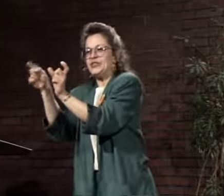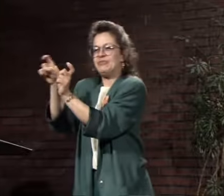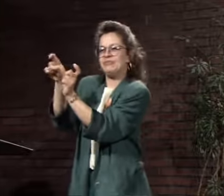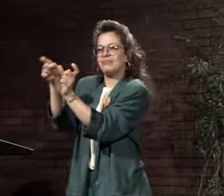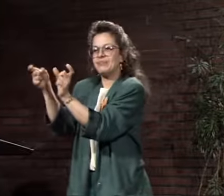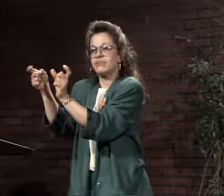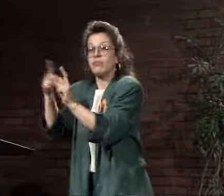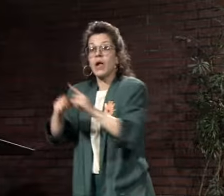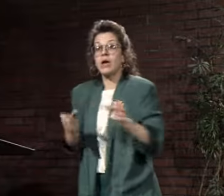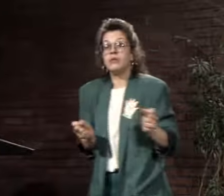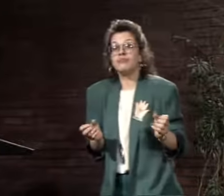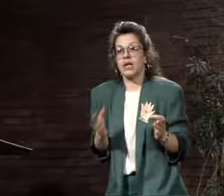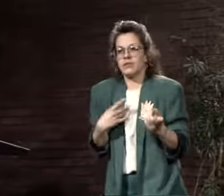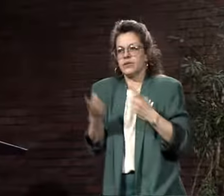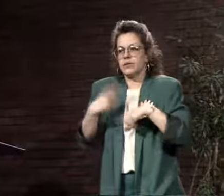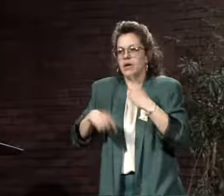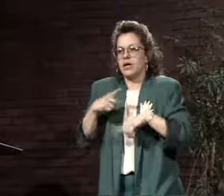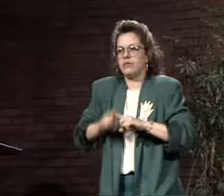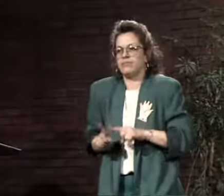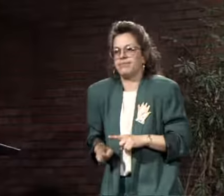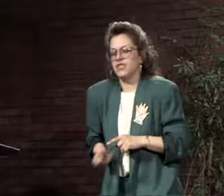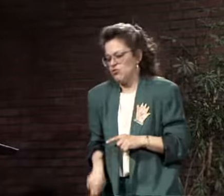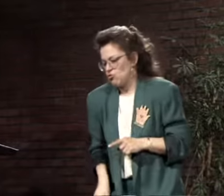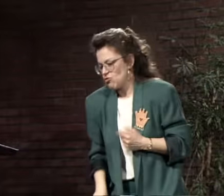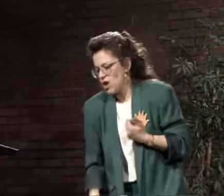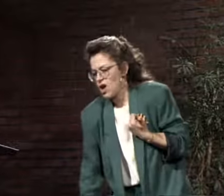has a sentence that you can change at the end of it.